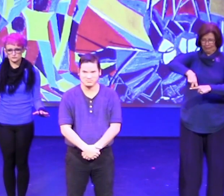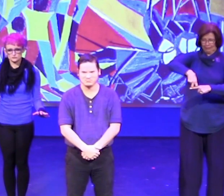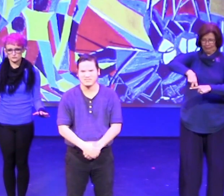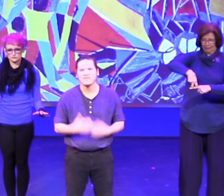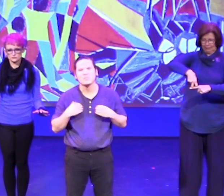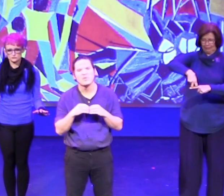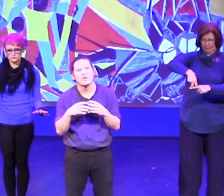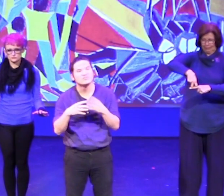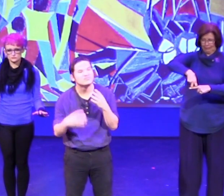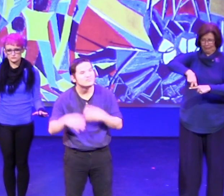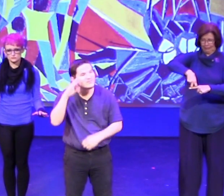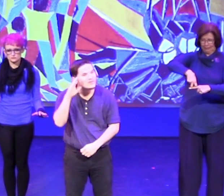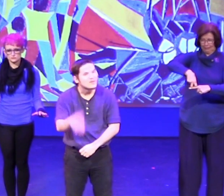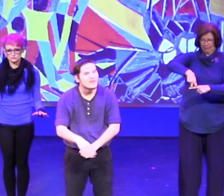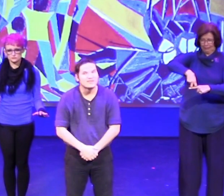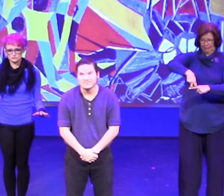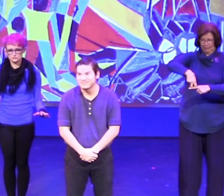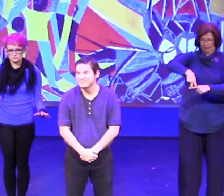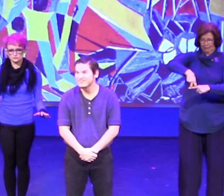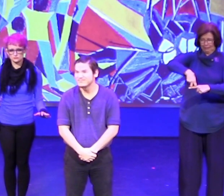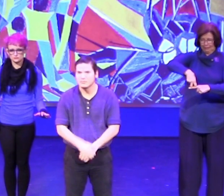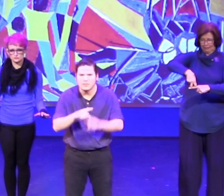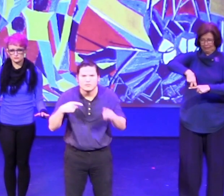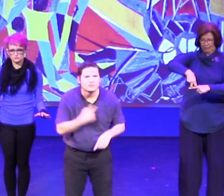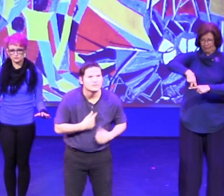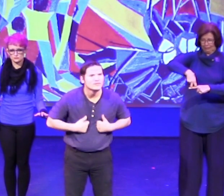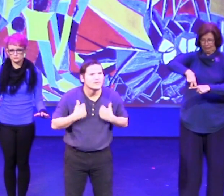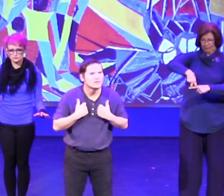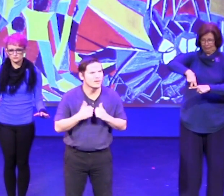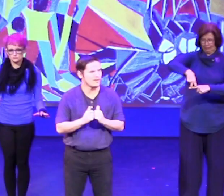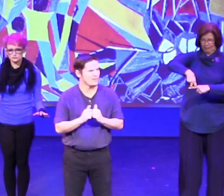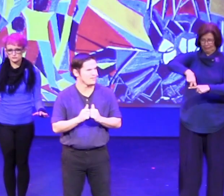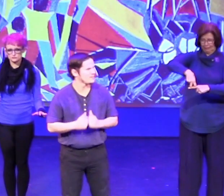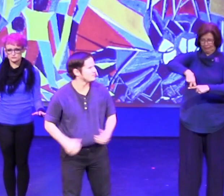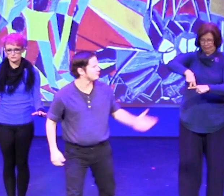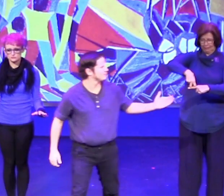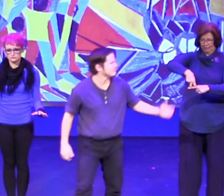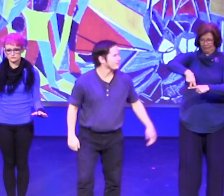Do you think that stops us? No, we have many ways. How do we get through it?